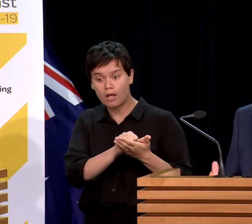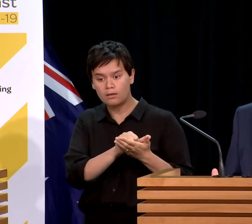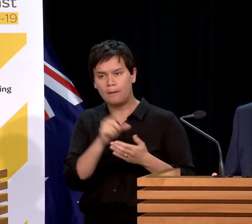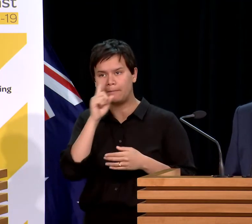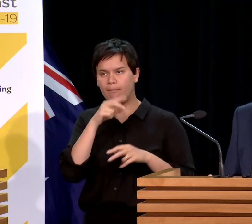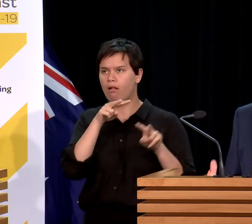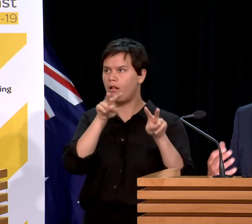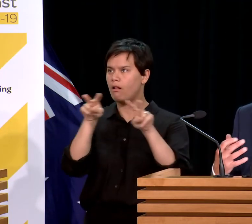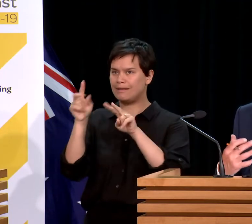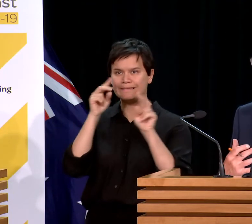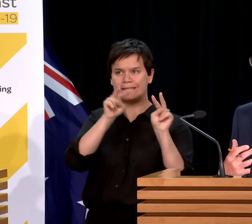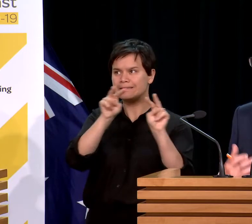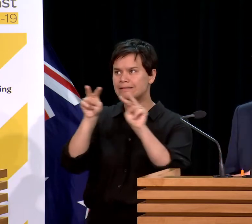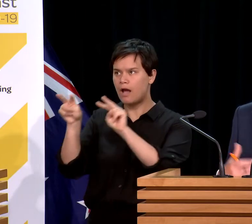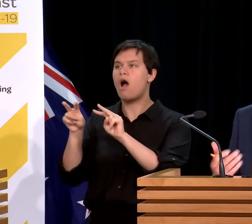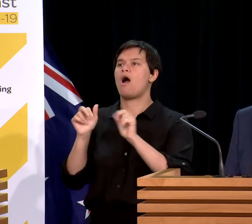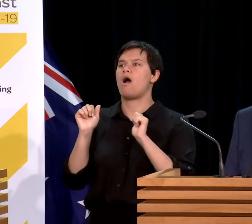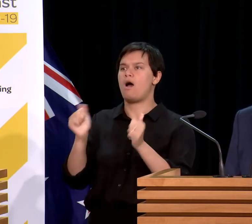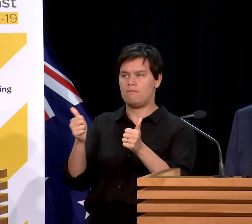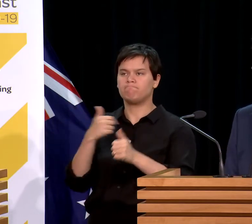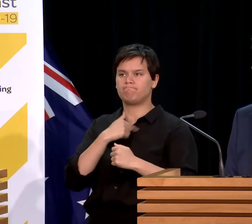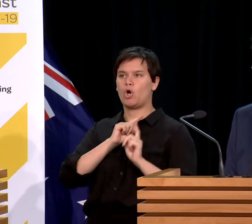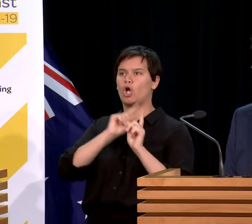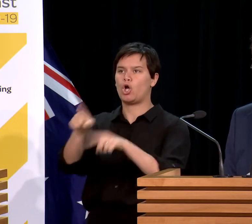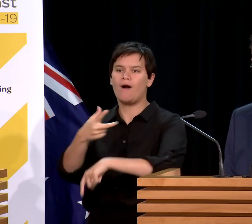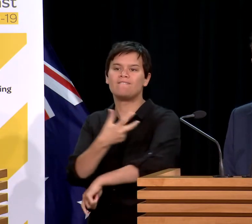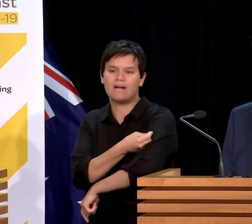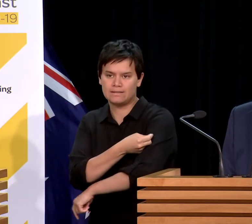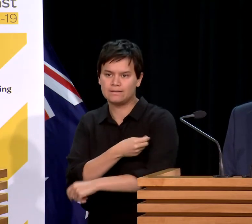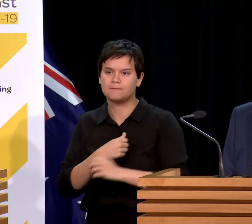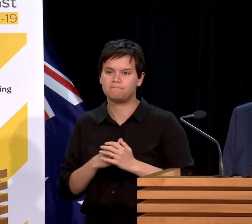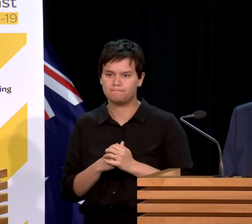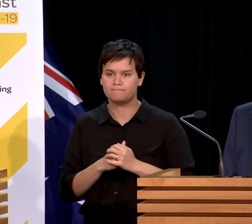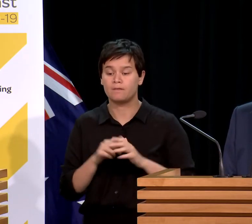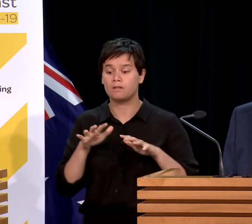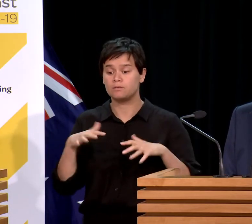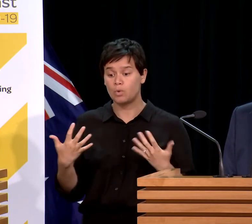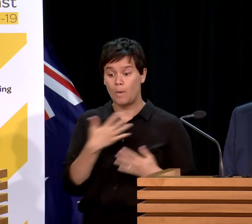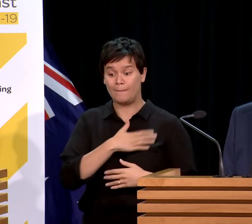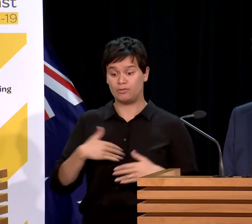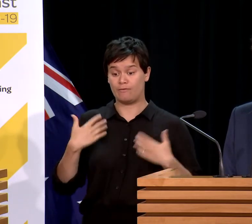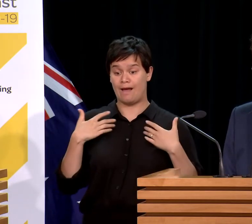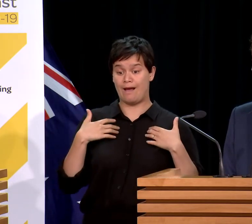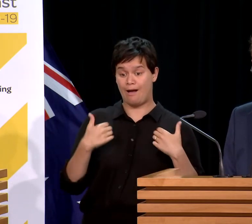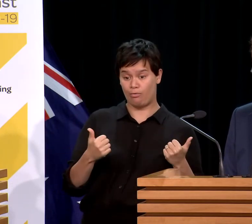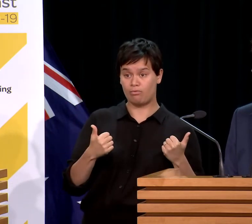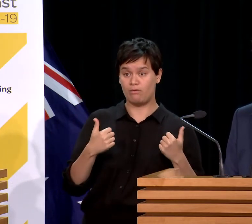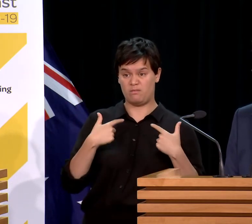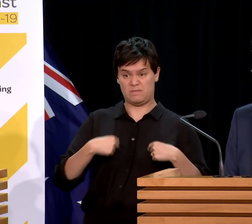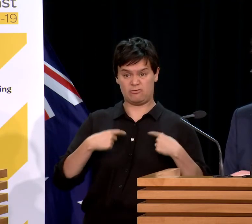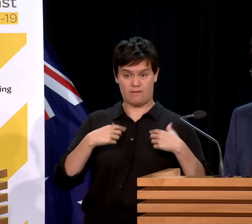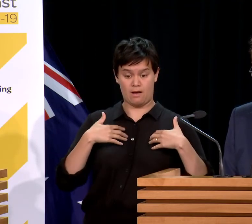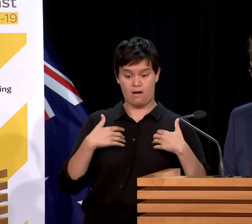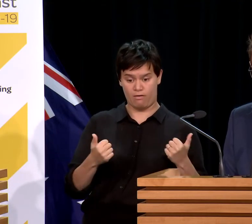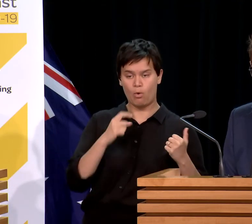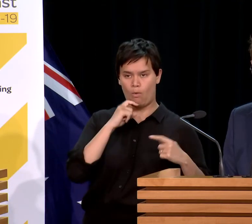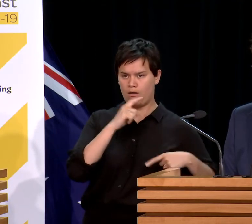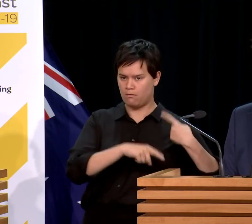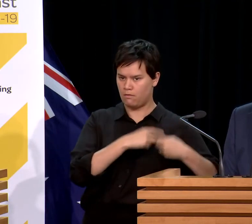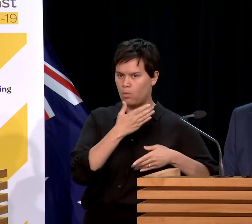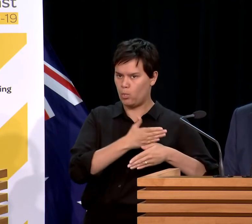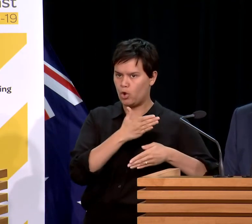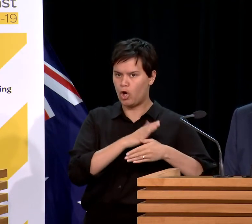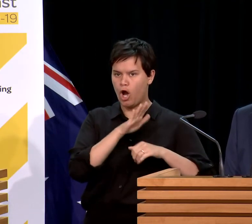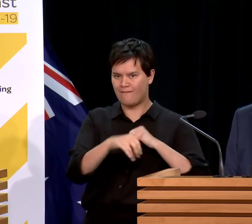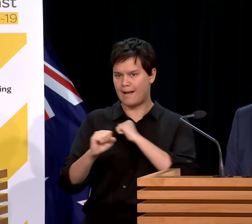is a key priority for me and our team at the Ministry of Health over coming weeks and months. And finally,